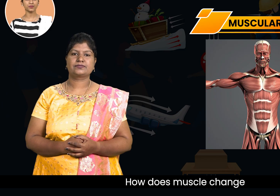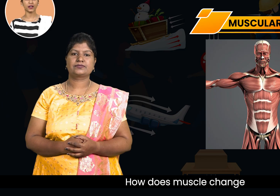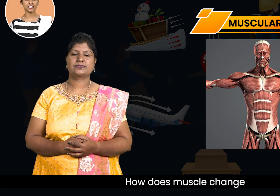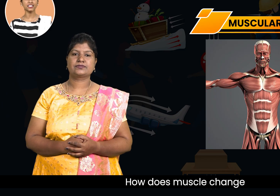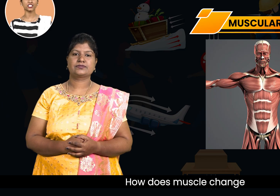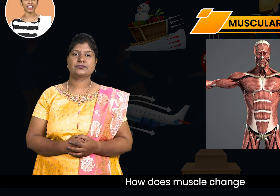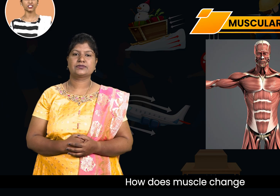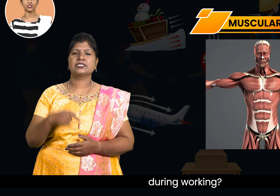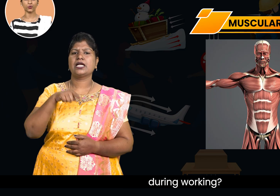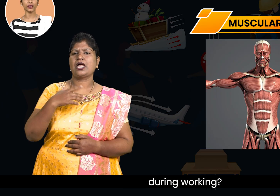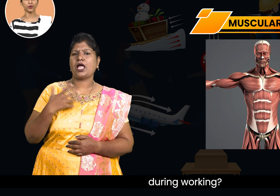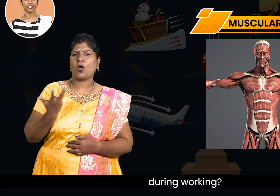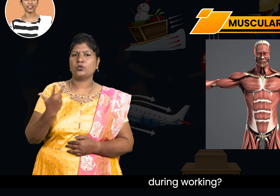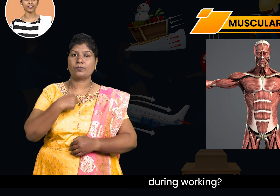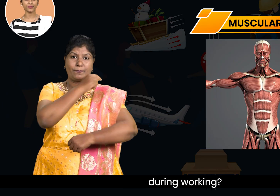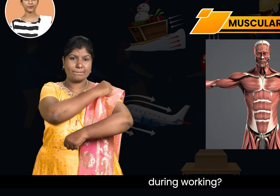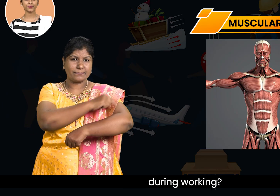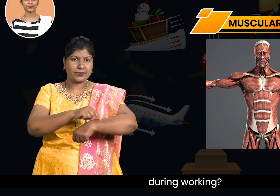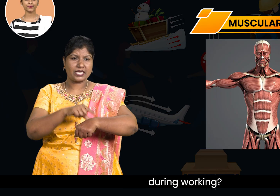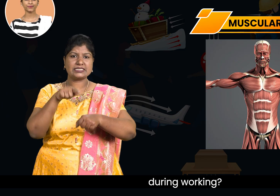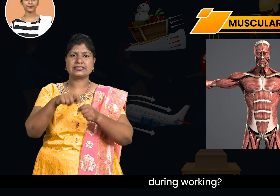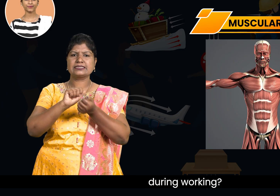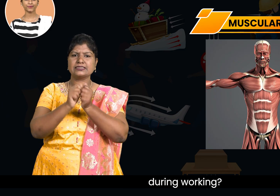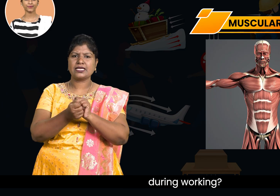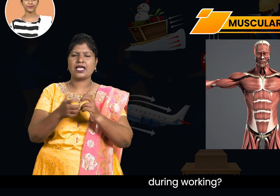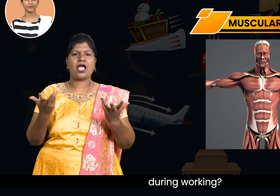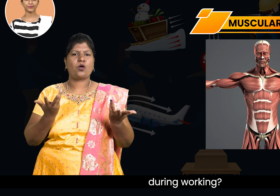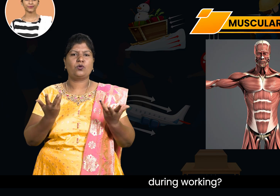How does muscle change during working?